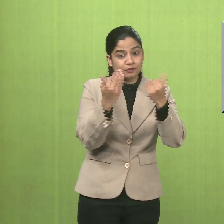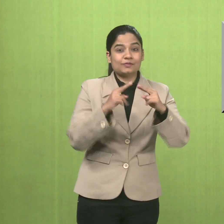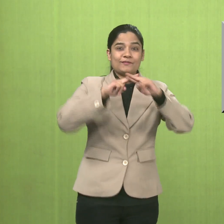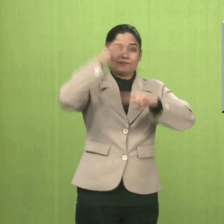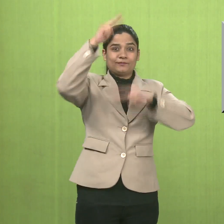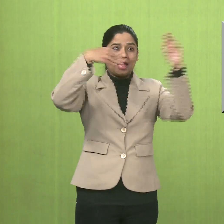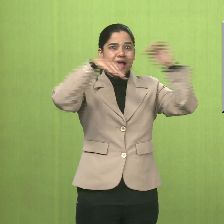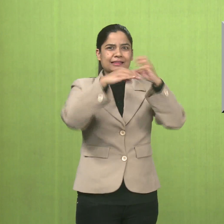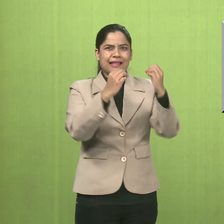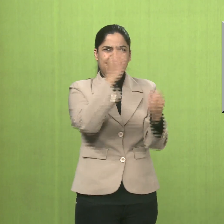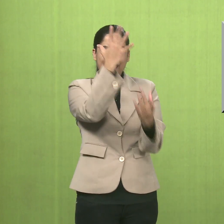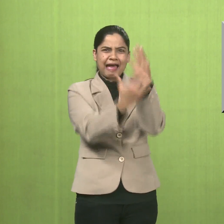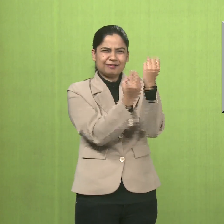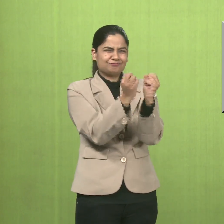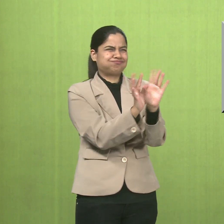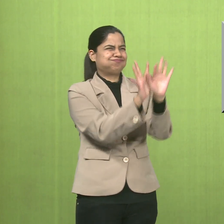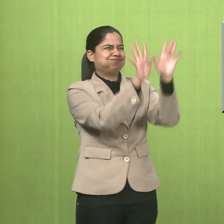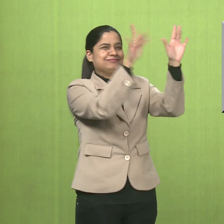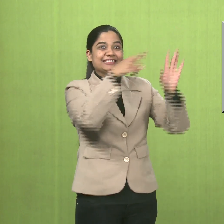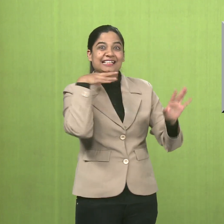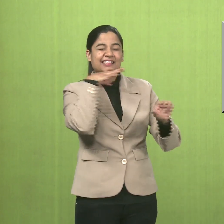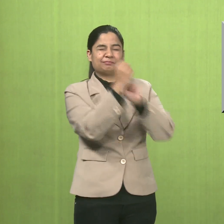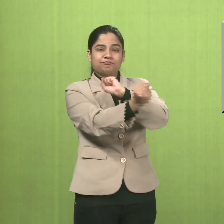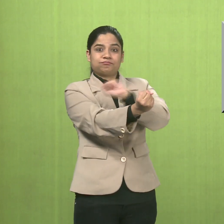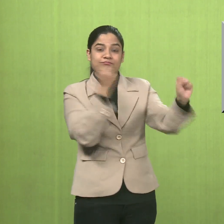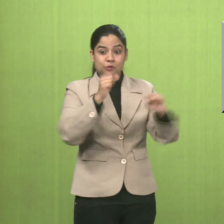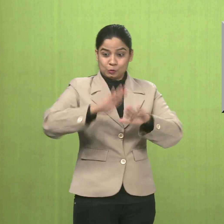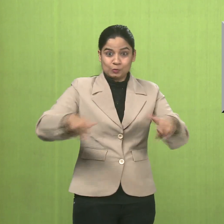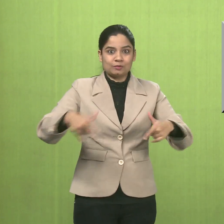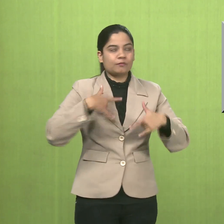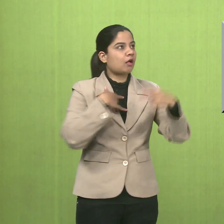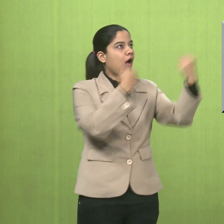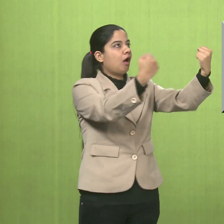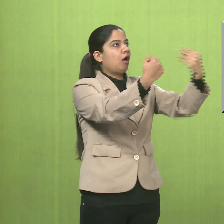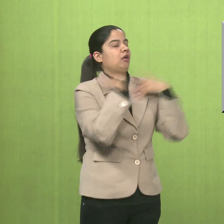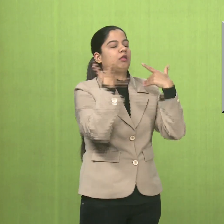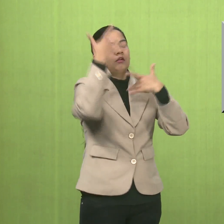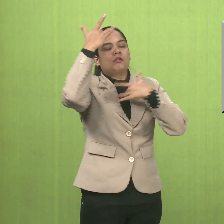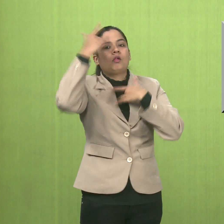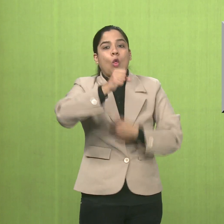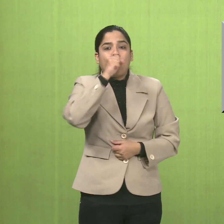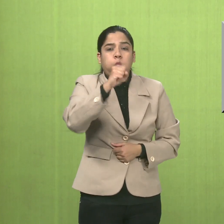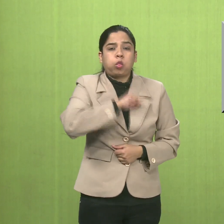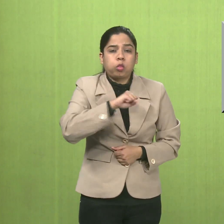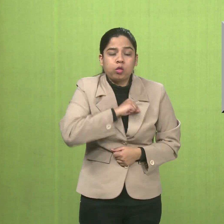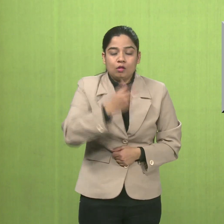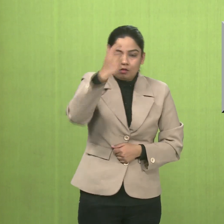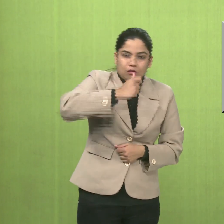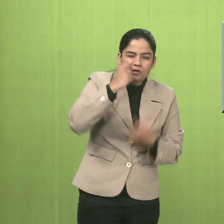Disability is one thing, and working in such unhygienic conditions like factories, industries, etc. can often lead to